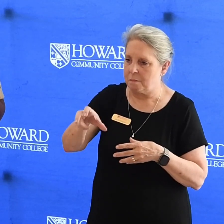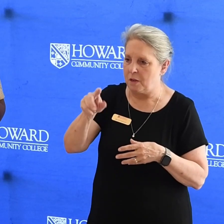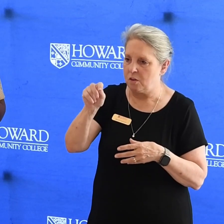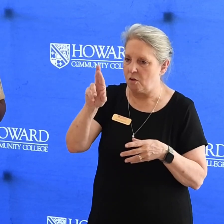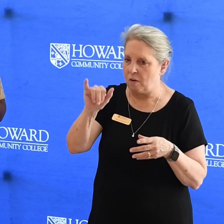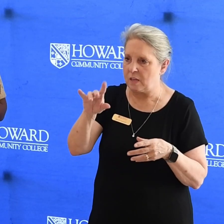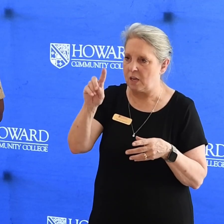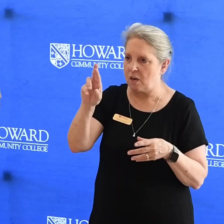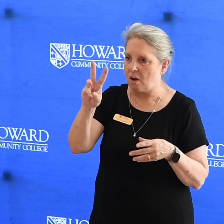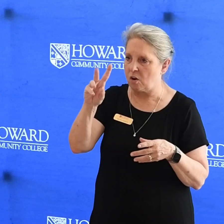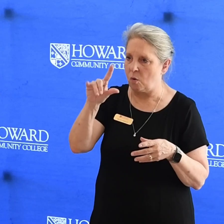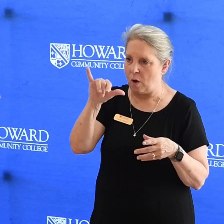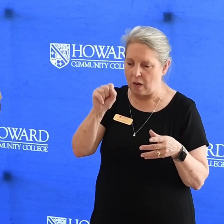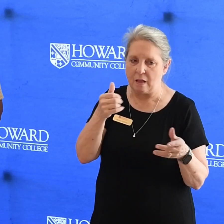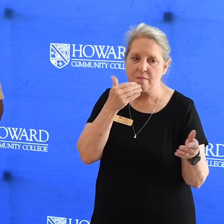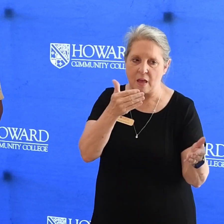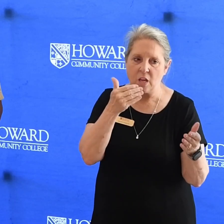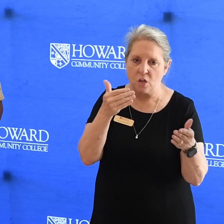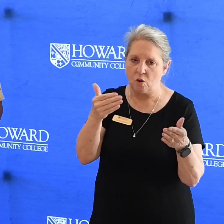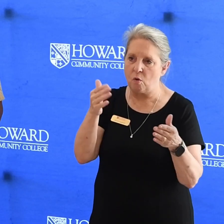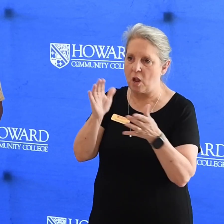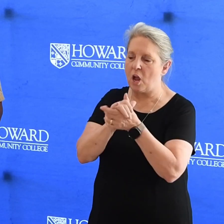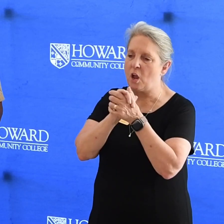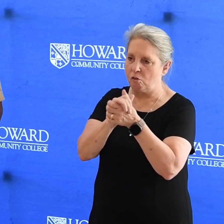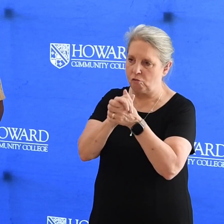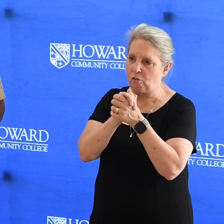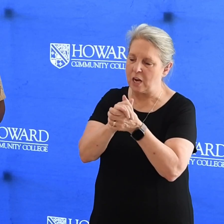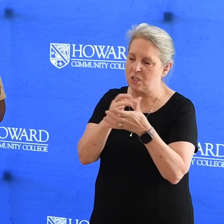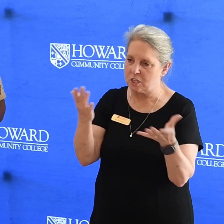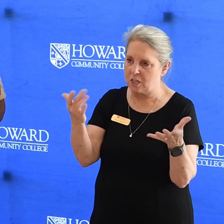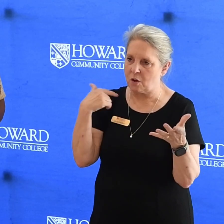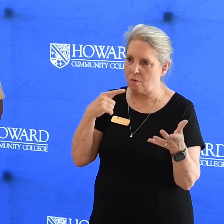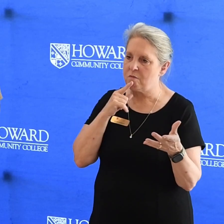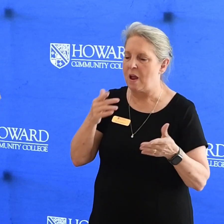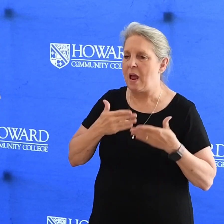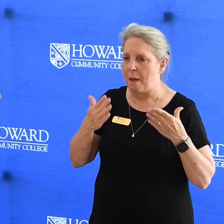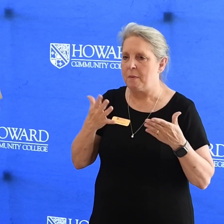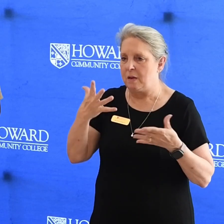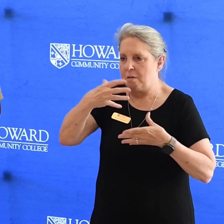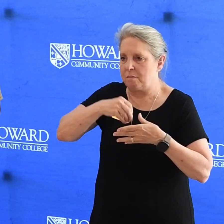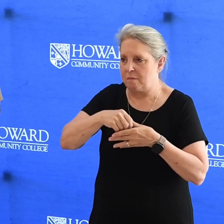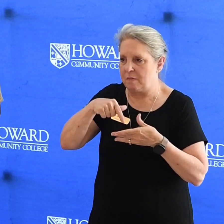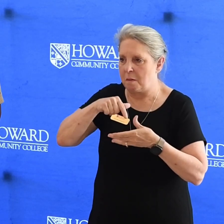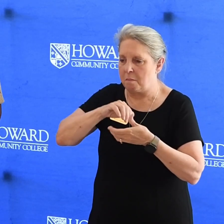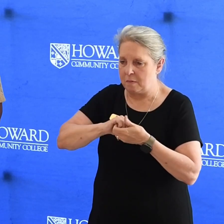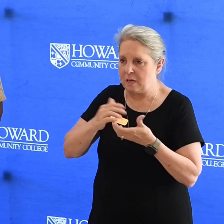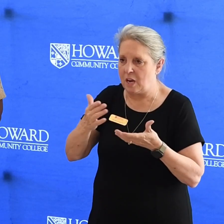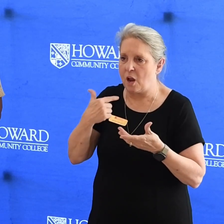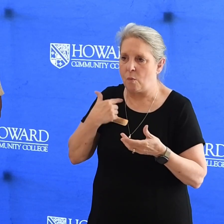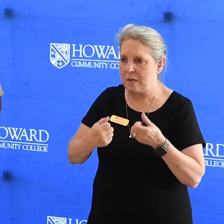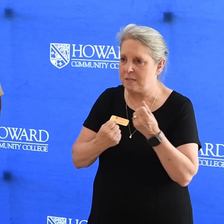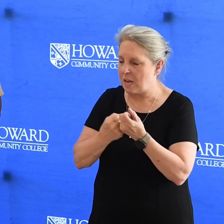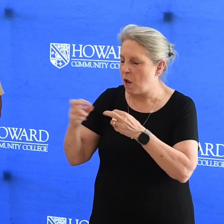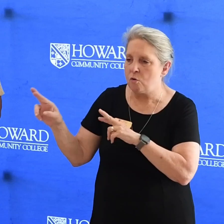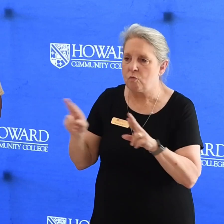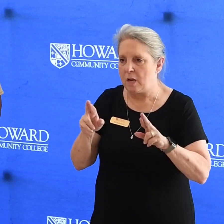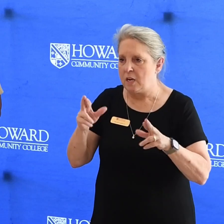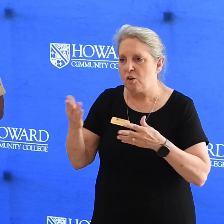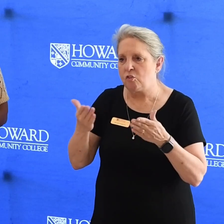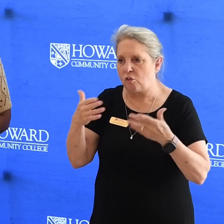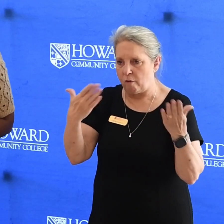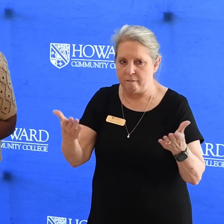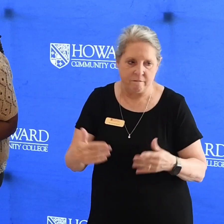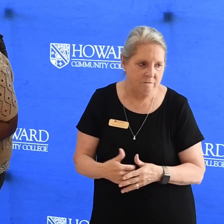Tracy and Dr. Willis, thank you and congratulations. We are so happy to be a partner, and we stand ready to